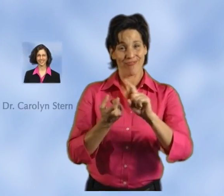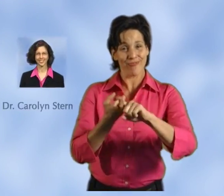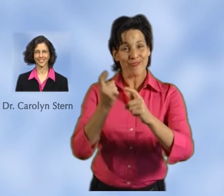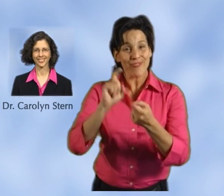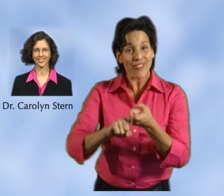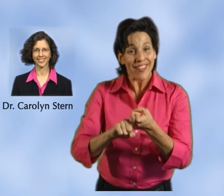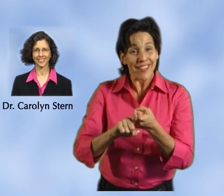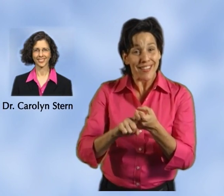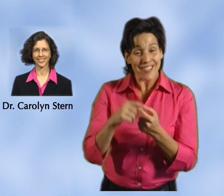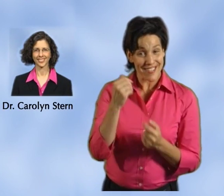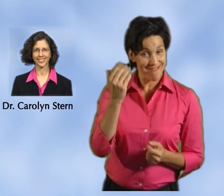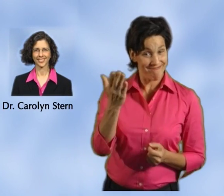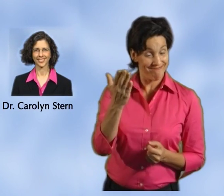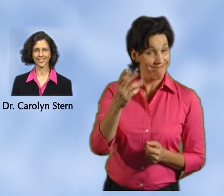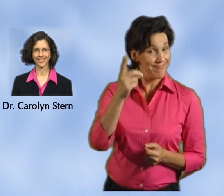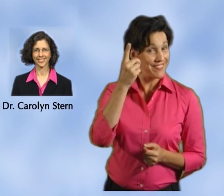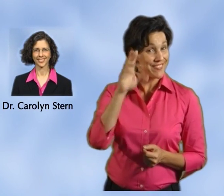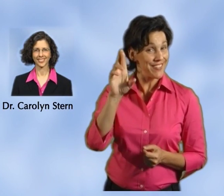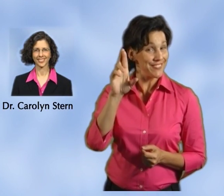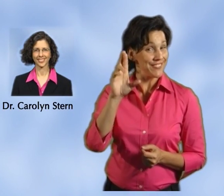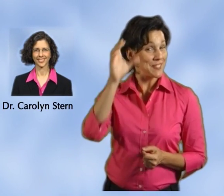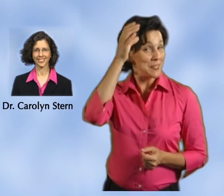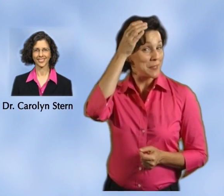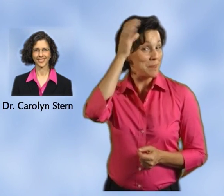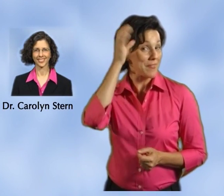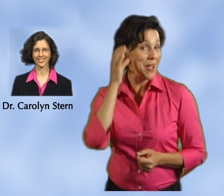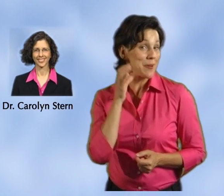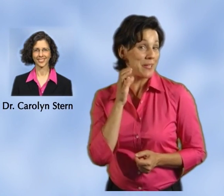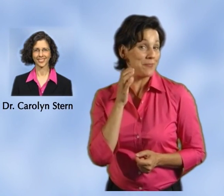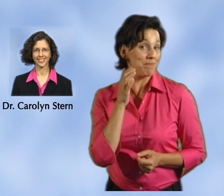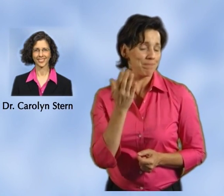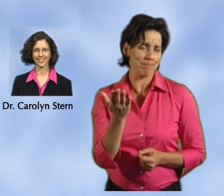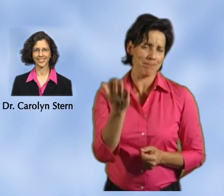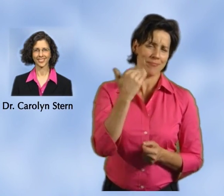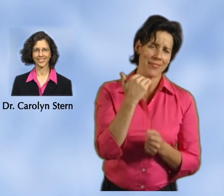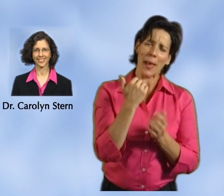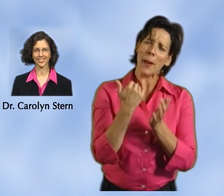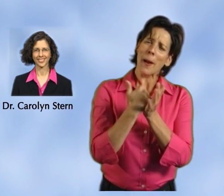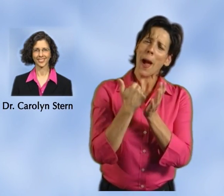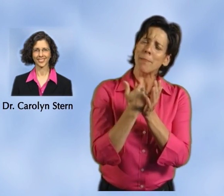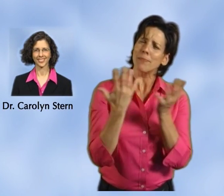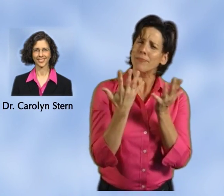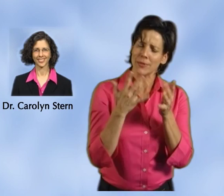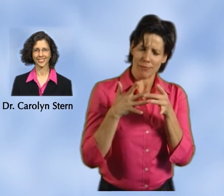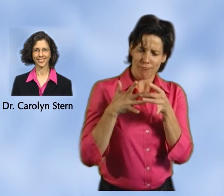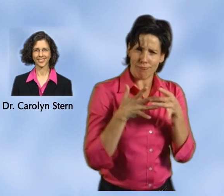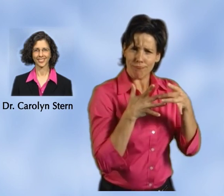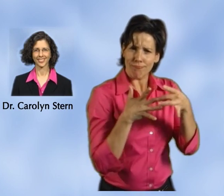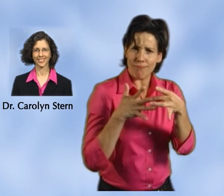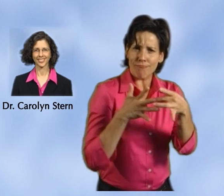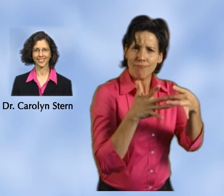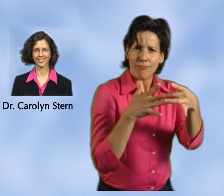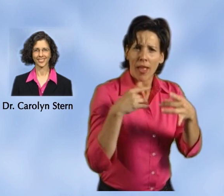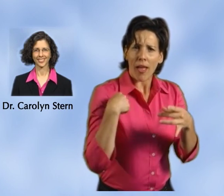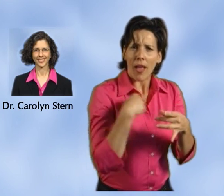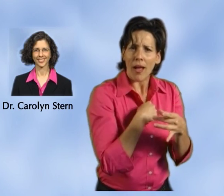I'd like to ask our friend, Dr. Carolyn Stern, to help us walk through what